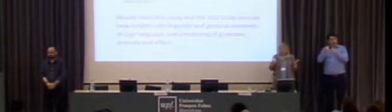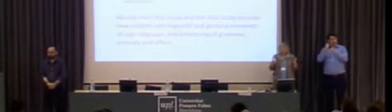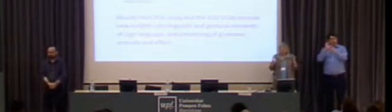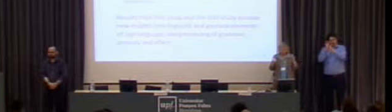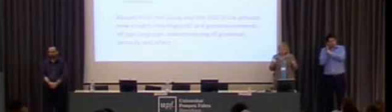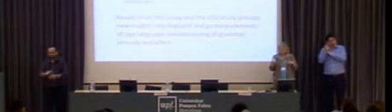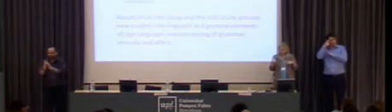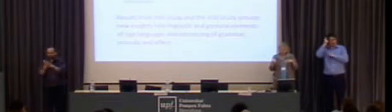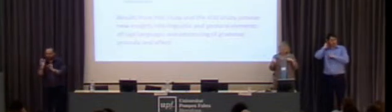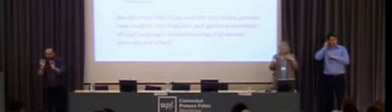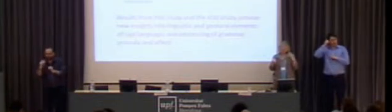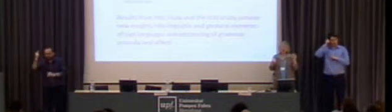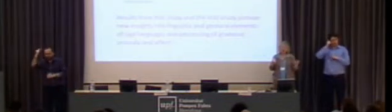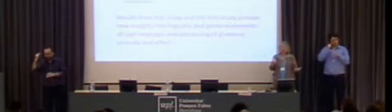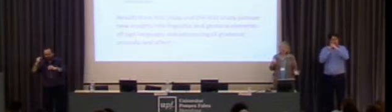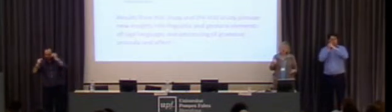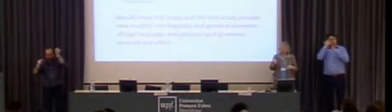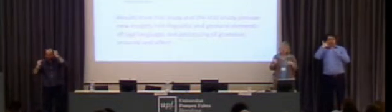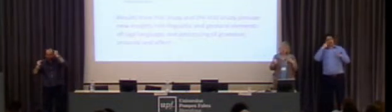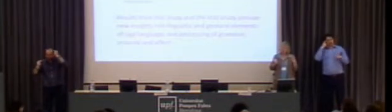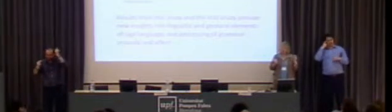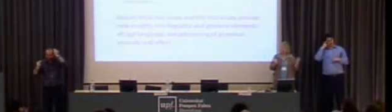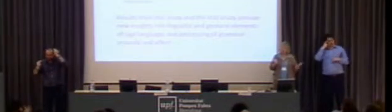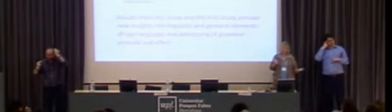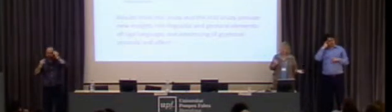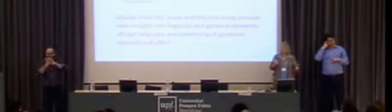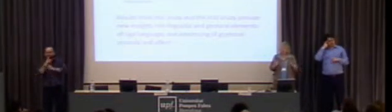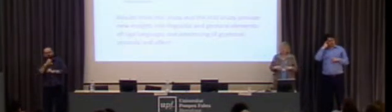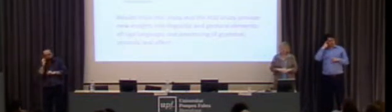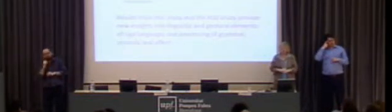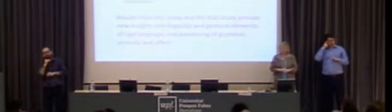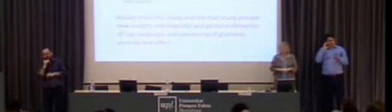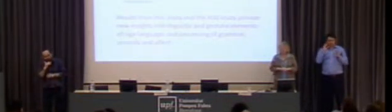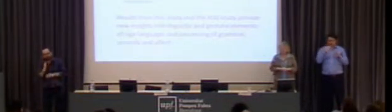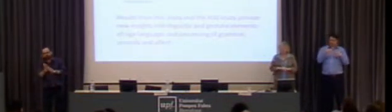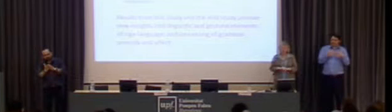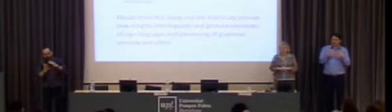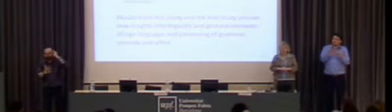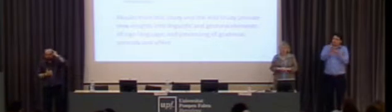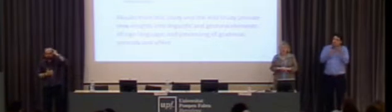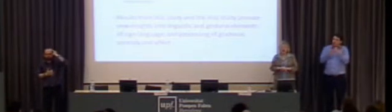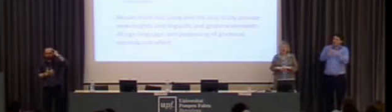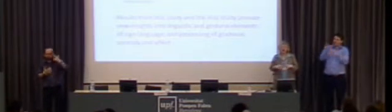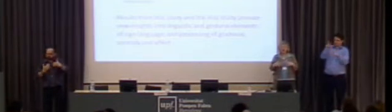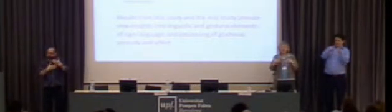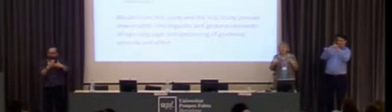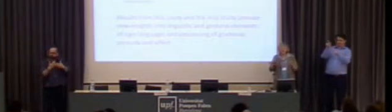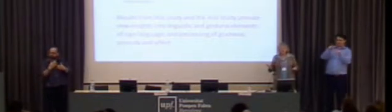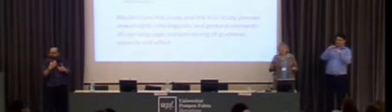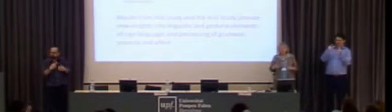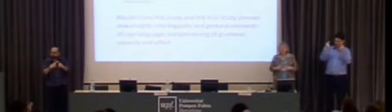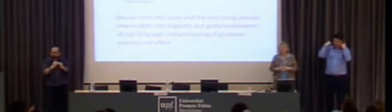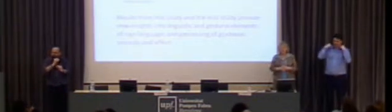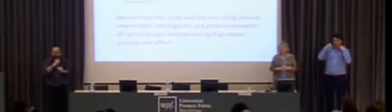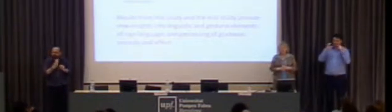damage, but some things don't get processed. And what they seem